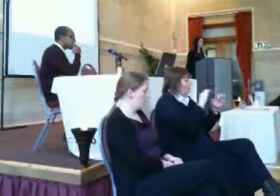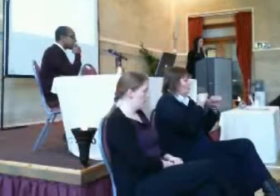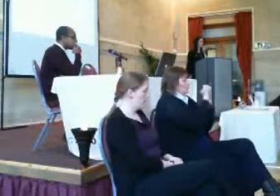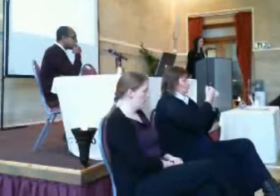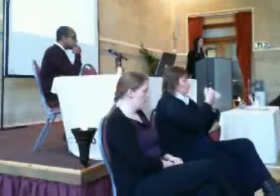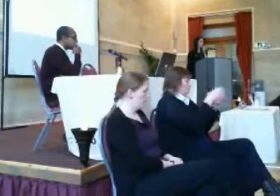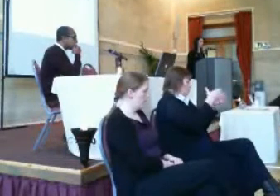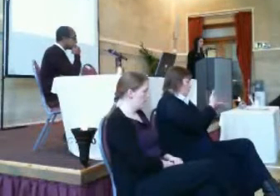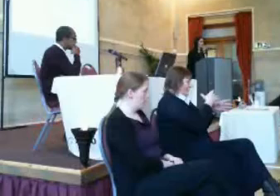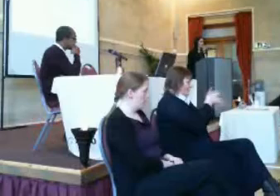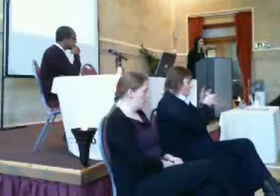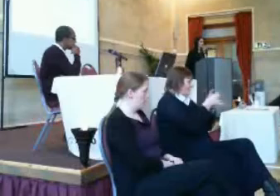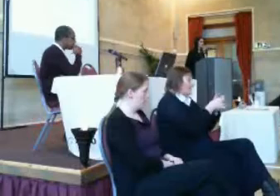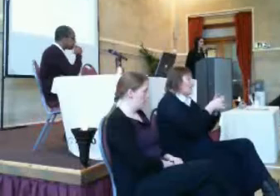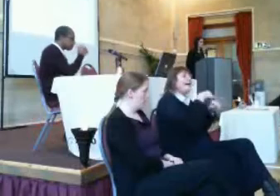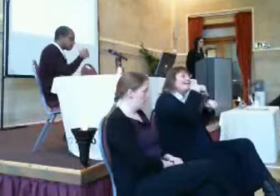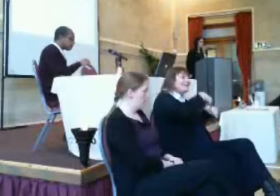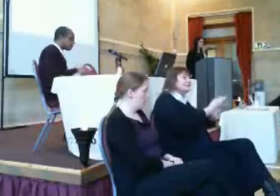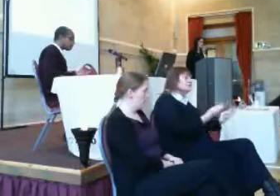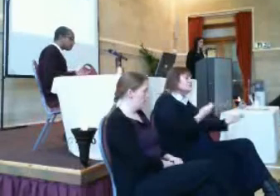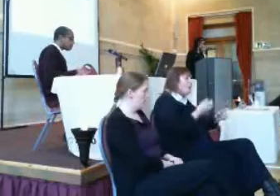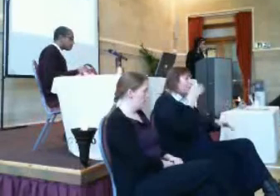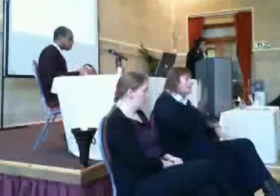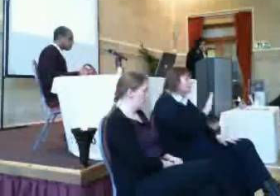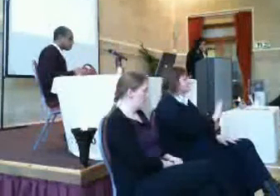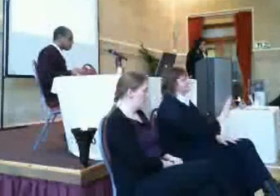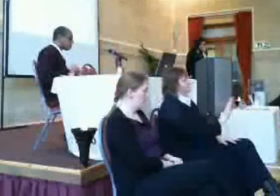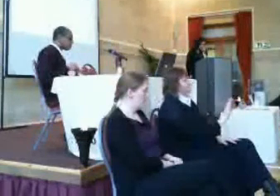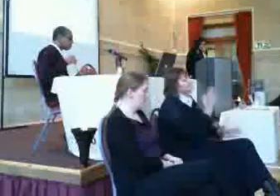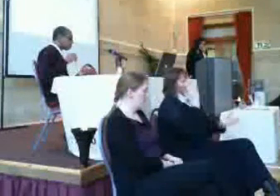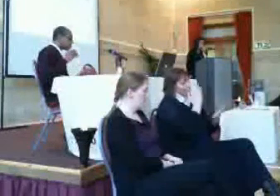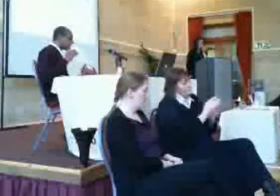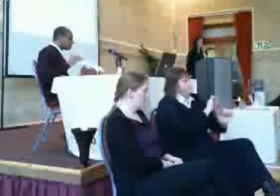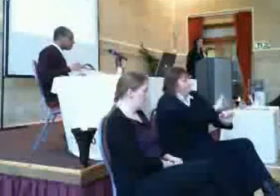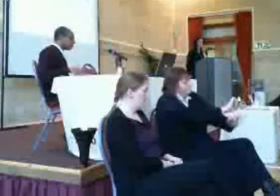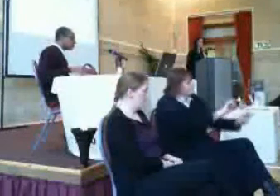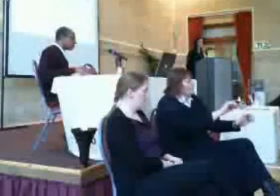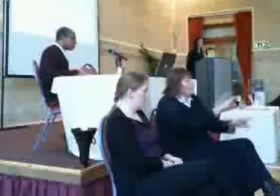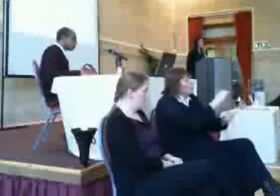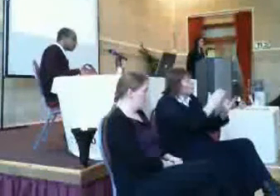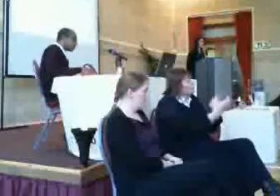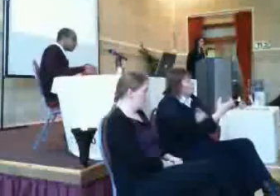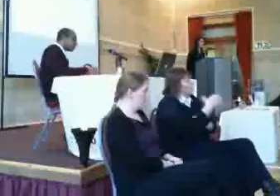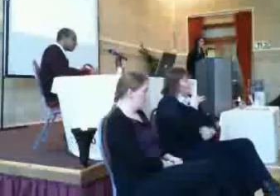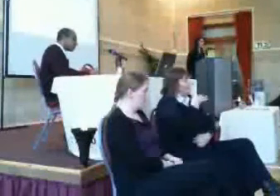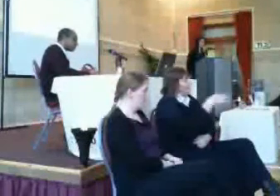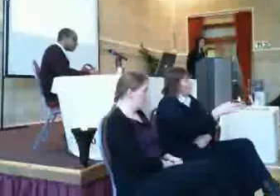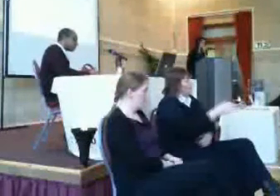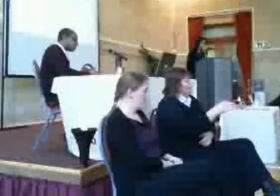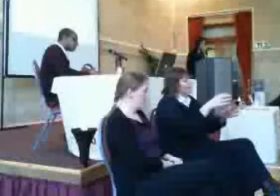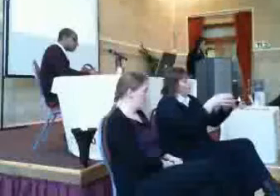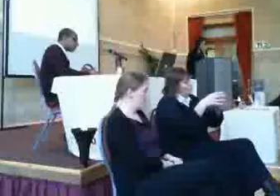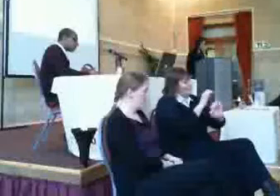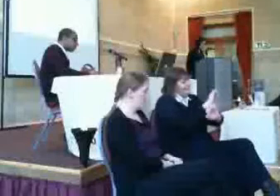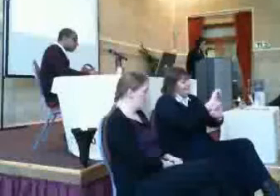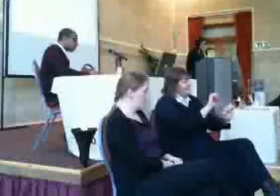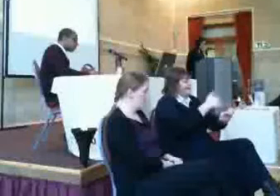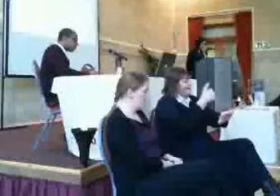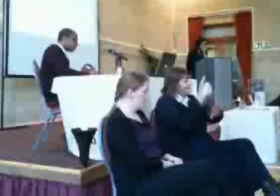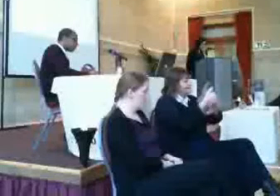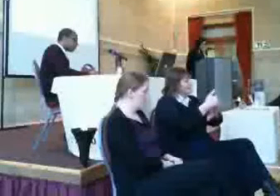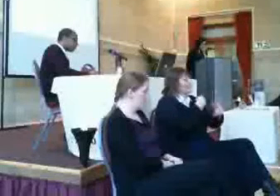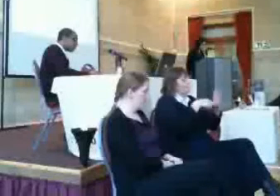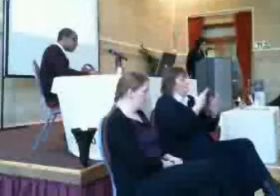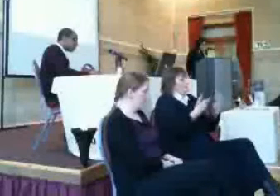This is not really a council event. This has really been organised by lots of voluntary sector and community groups as well that